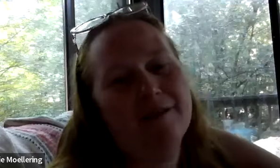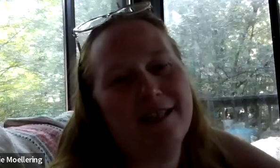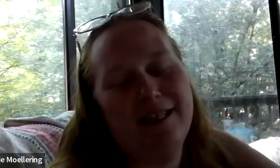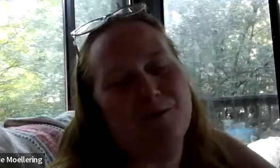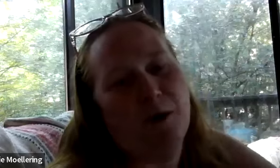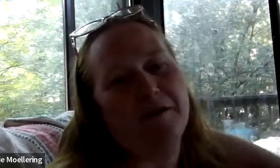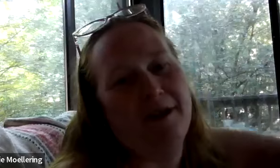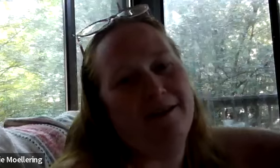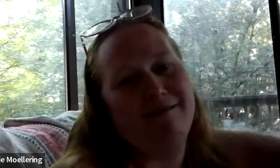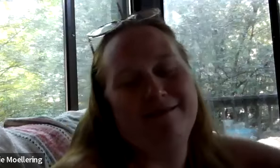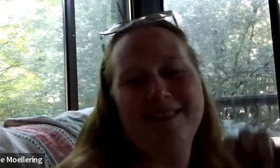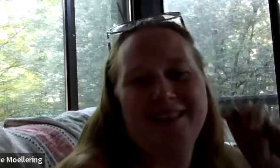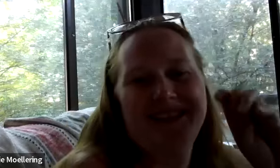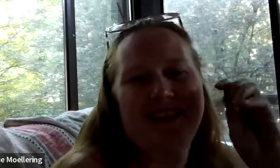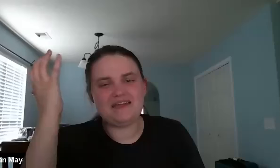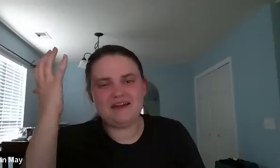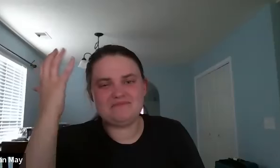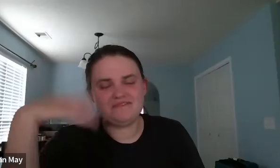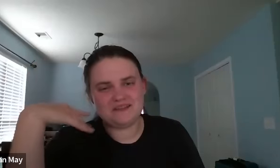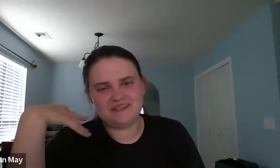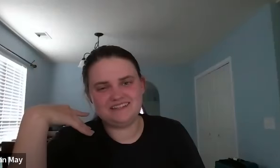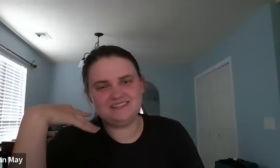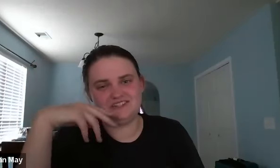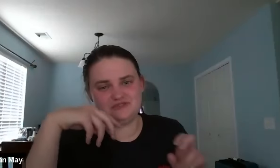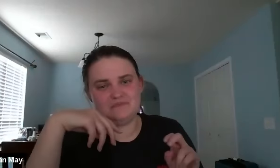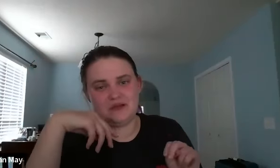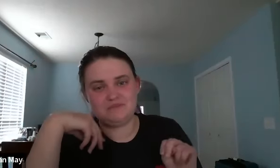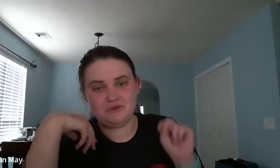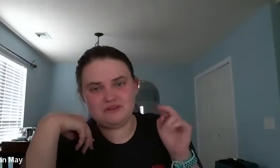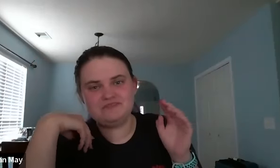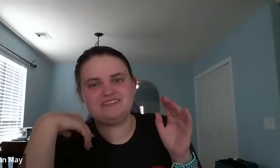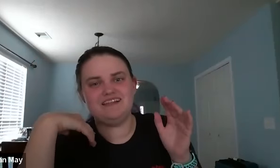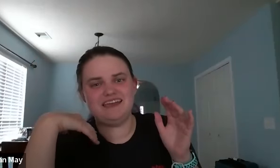because I think it's worth it. My family and I took a trip up north to like